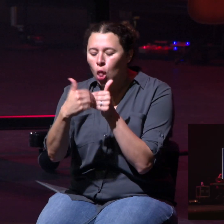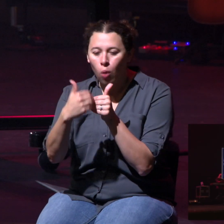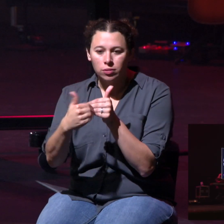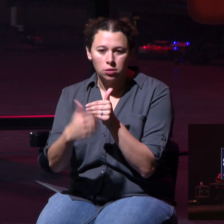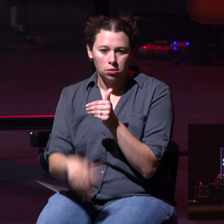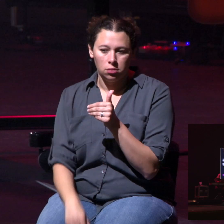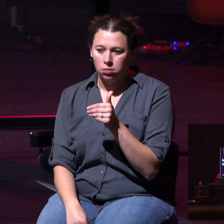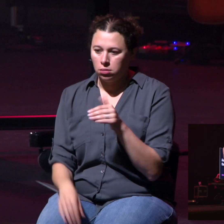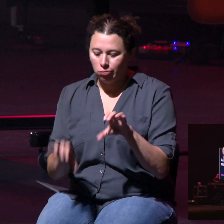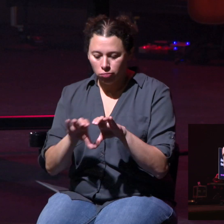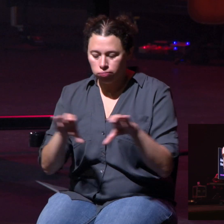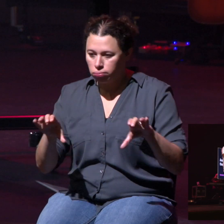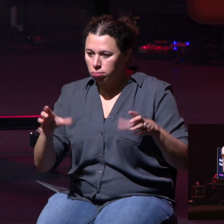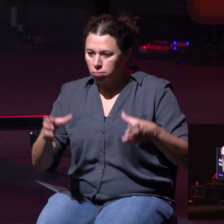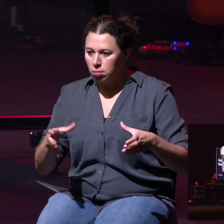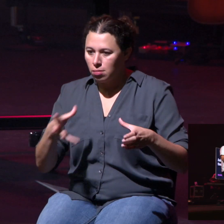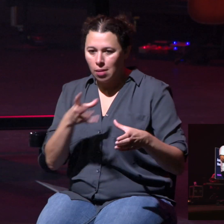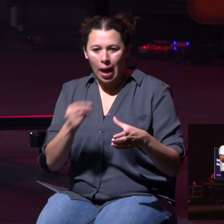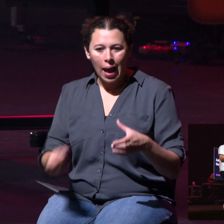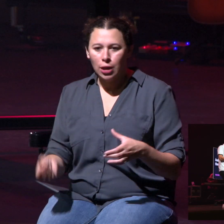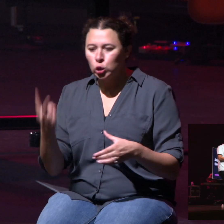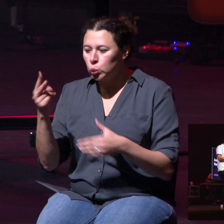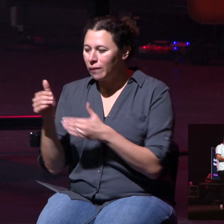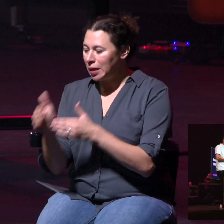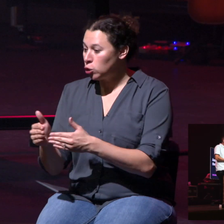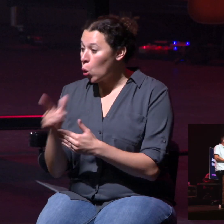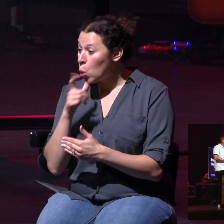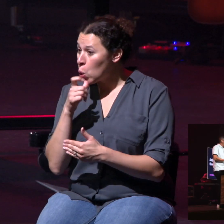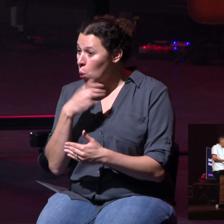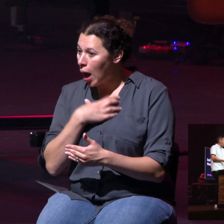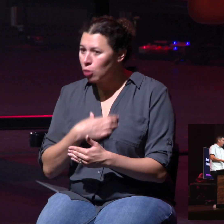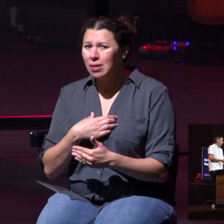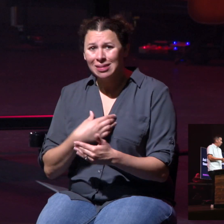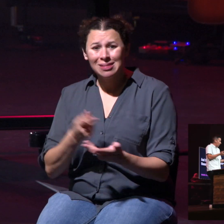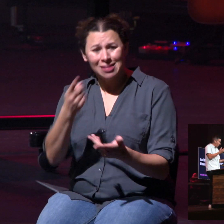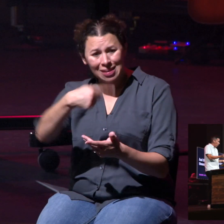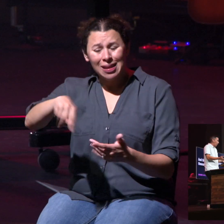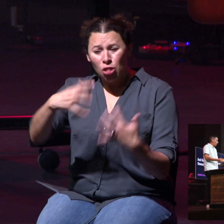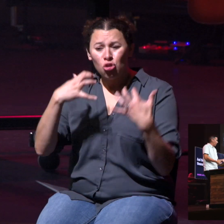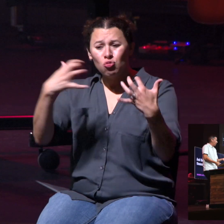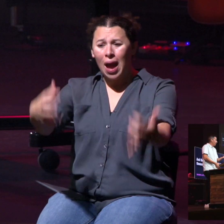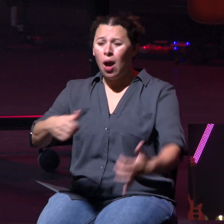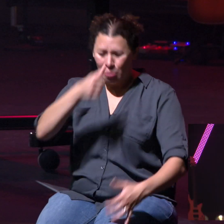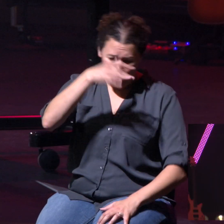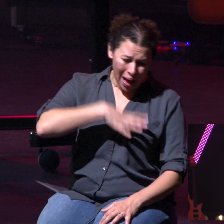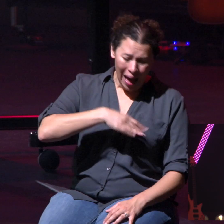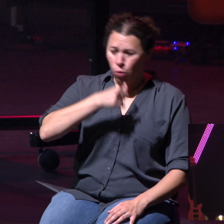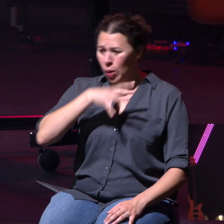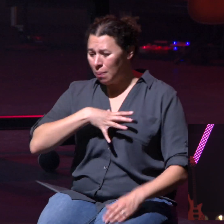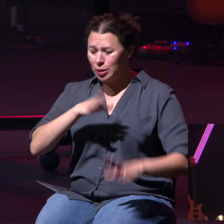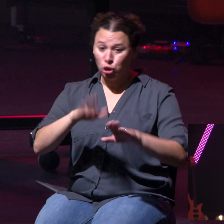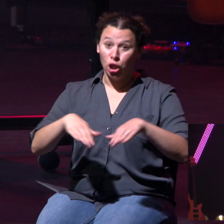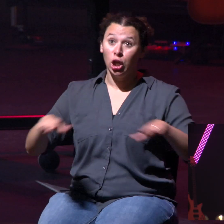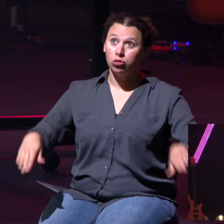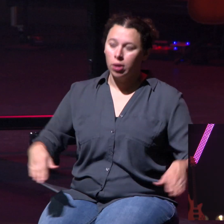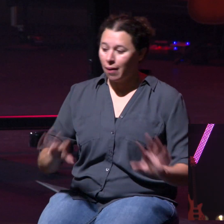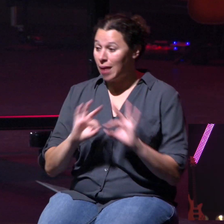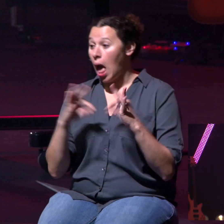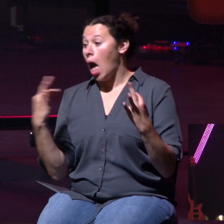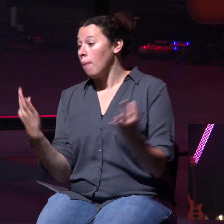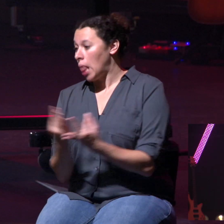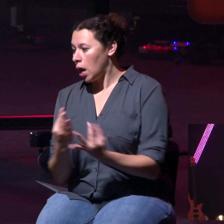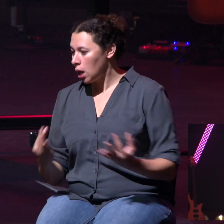eaten. Who was hungry? The crowd was hungry. 5,000 men was hungry. The women were hungry. The children were hungry. The